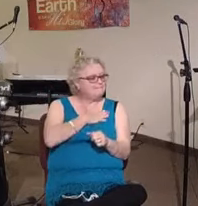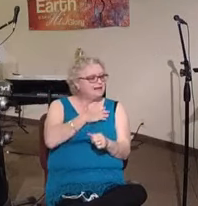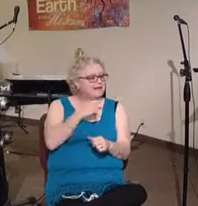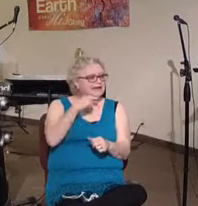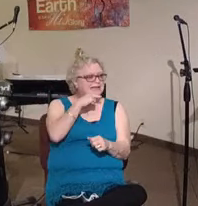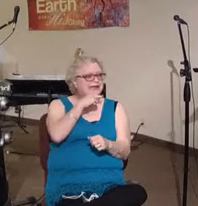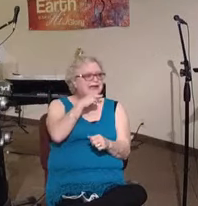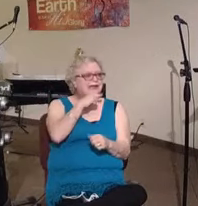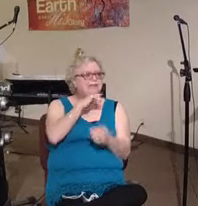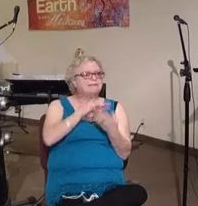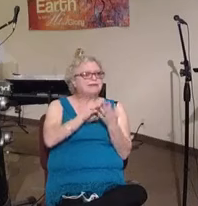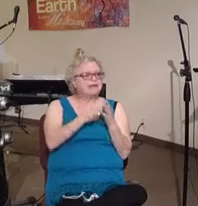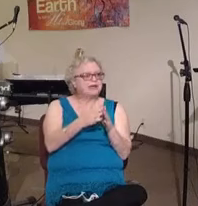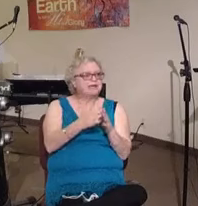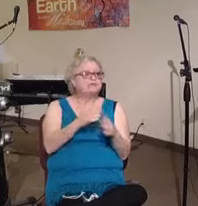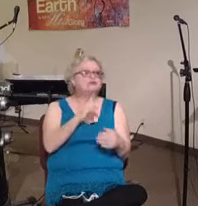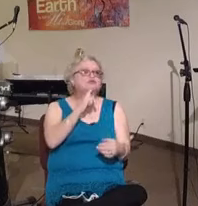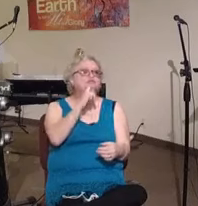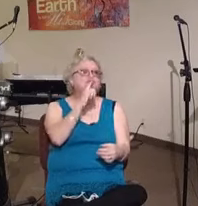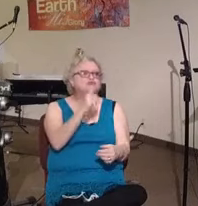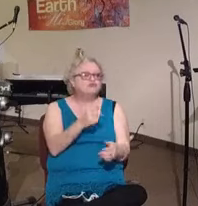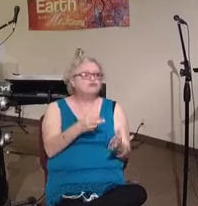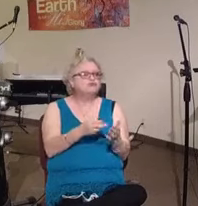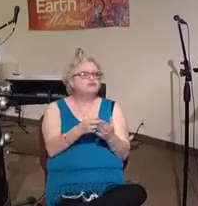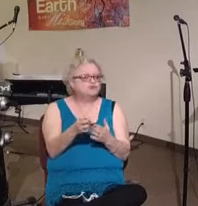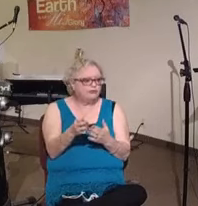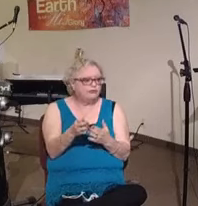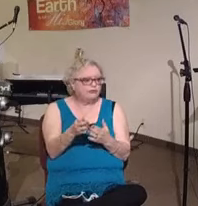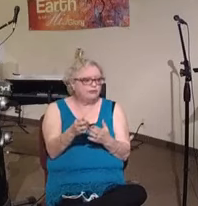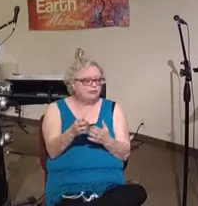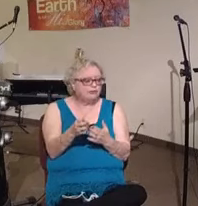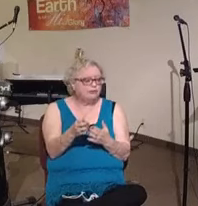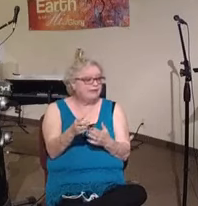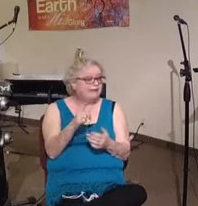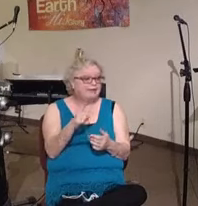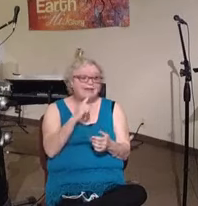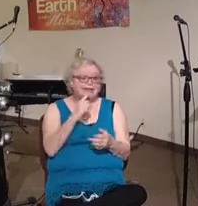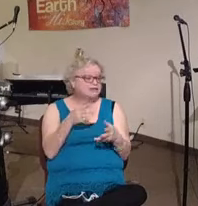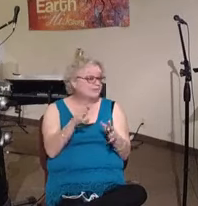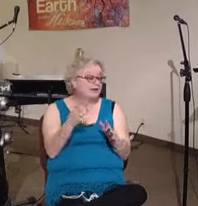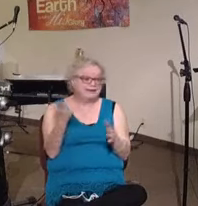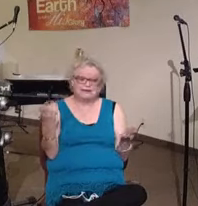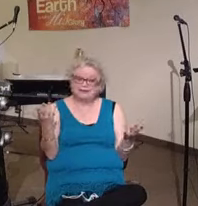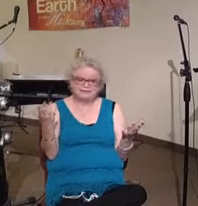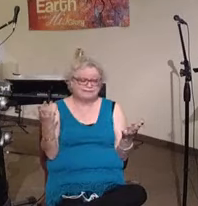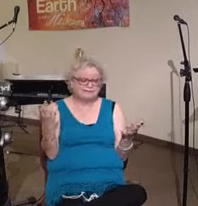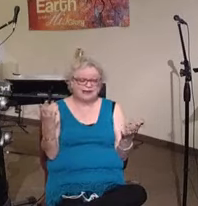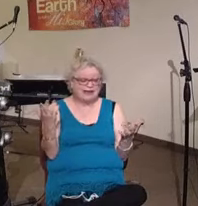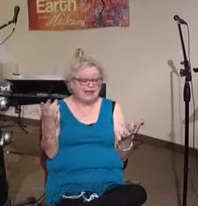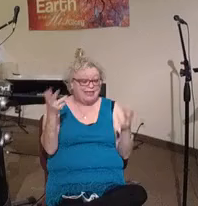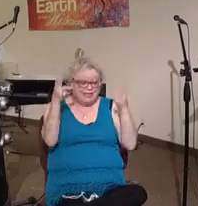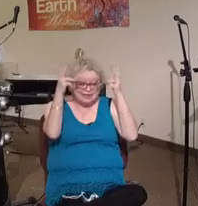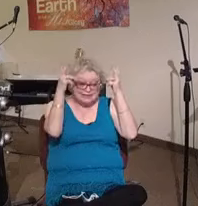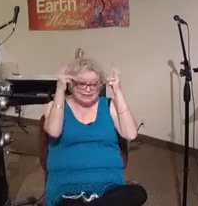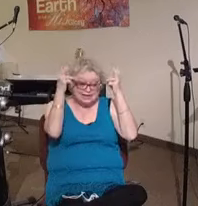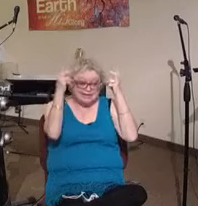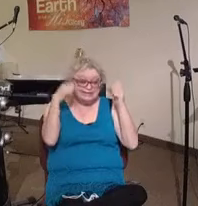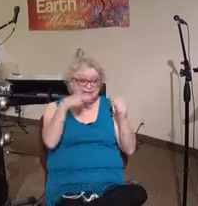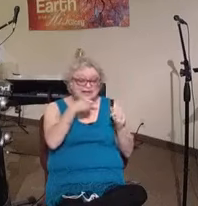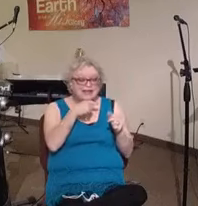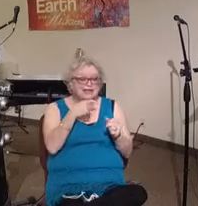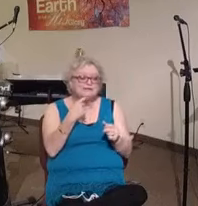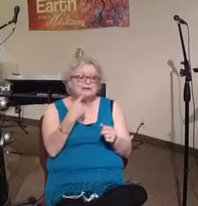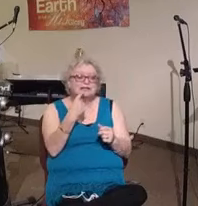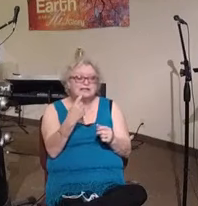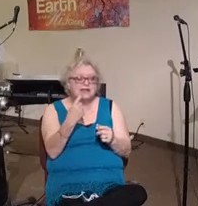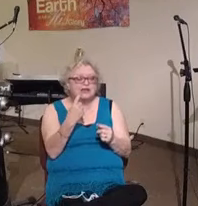a reality over time. It's truth. That's the way it is. And that is Satan's lie. Let me tell